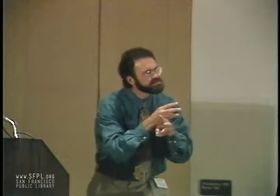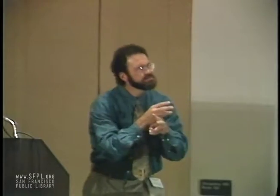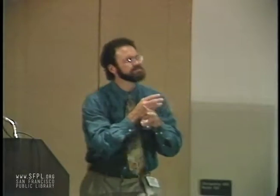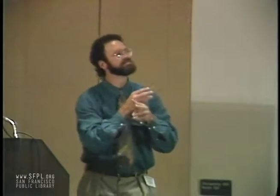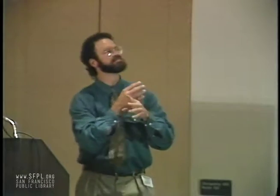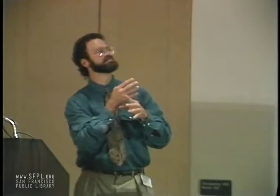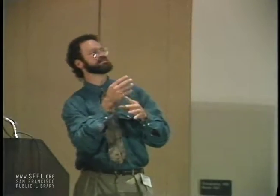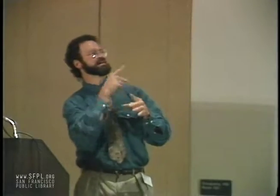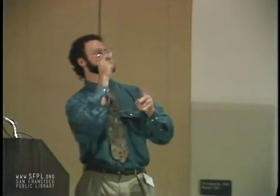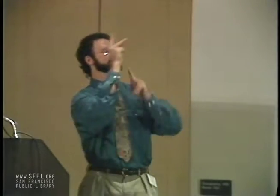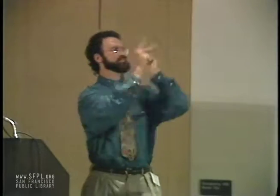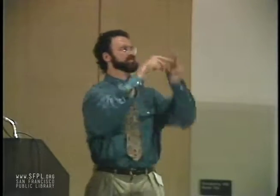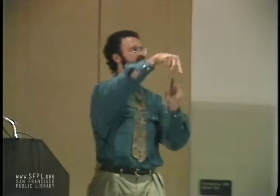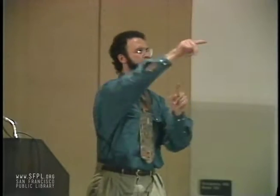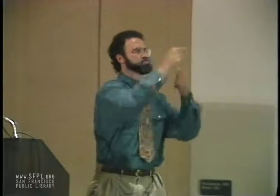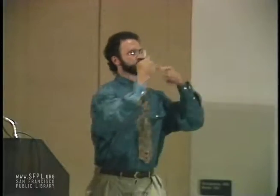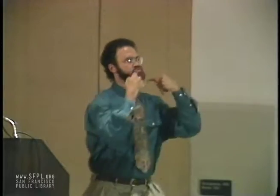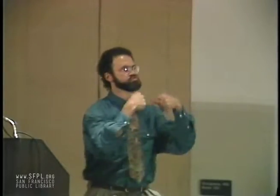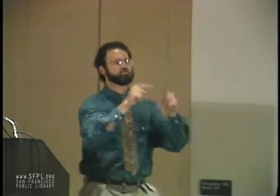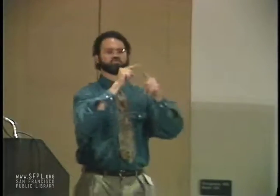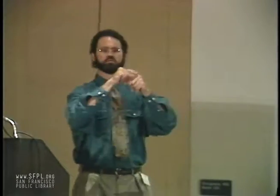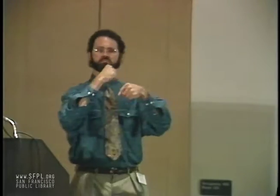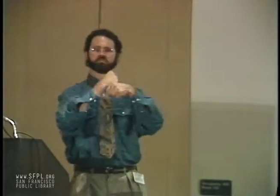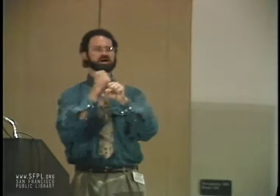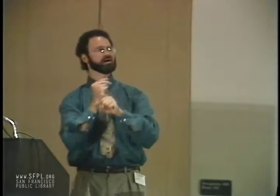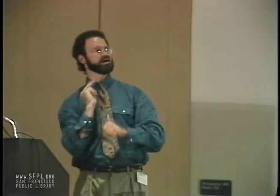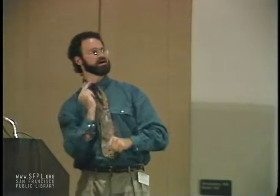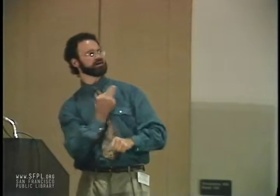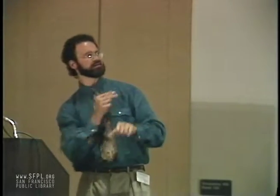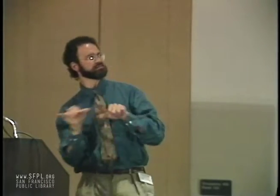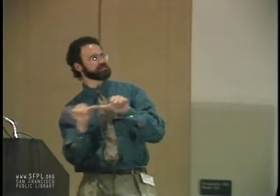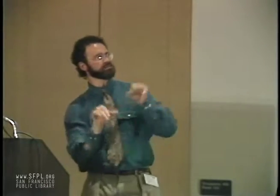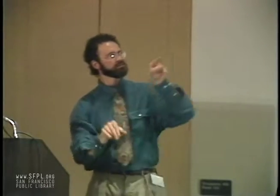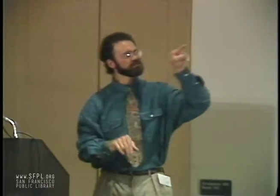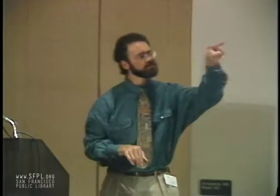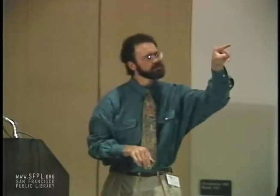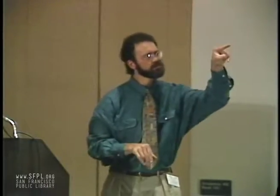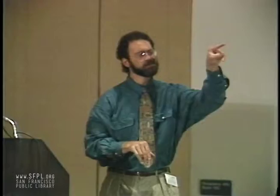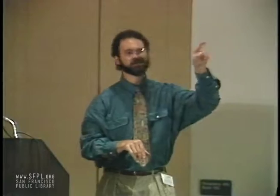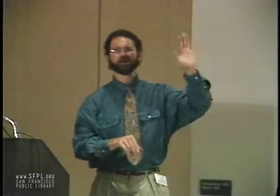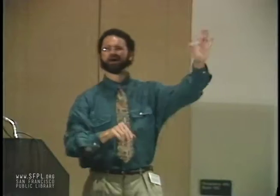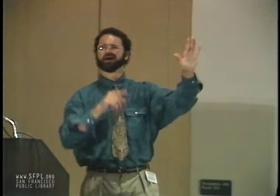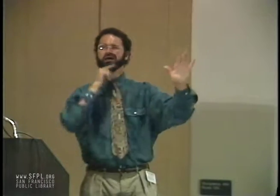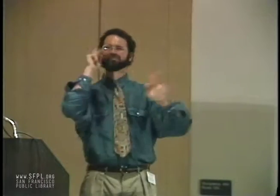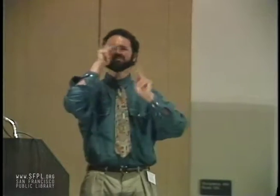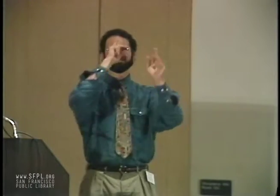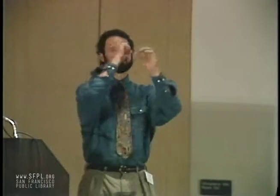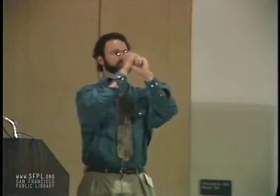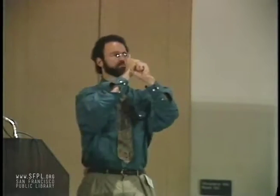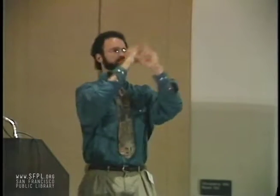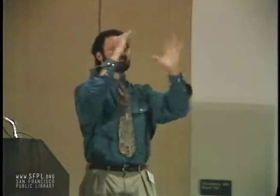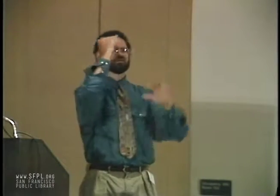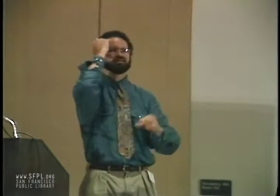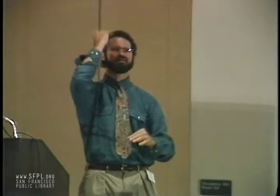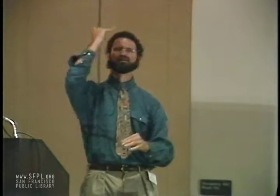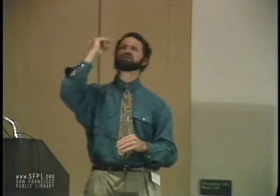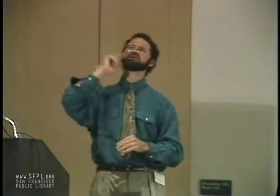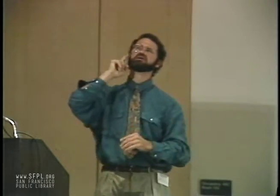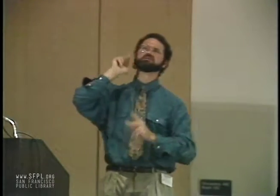There was always this sense of, you know, there's the hearing world, there's the hearing people trying to make us like them. Hearing people have a